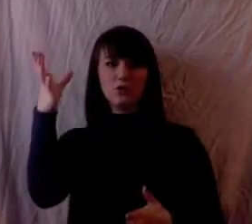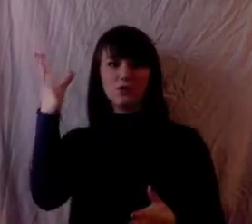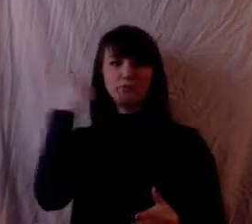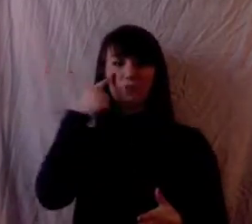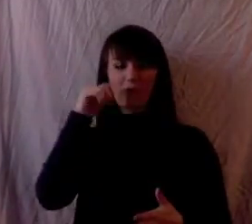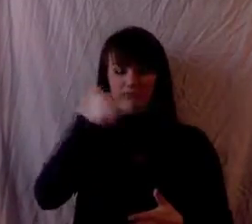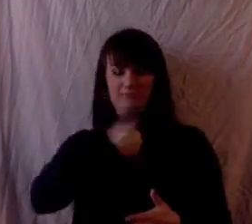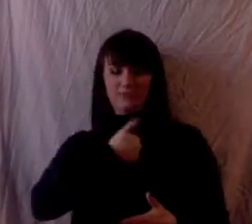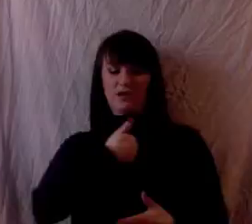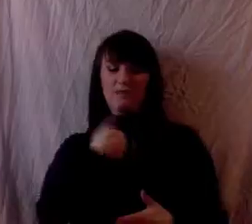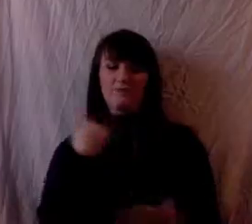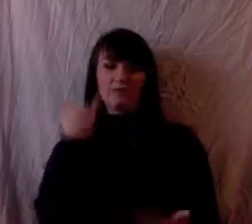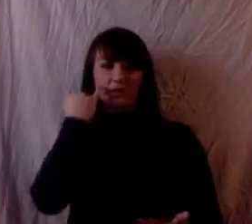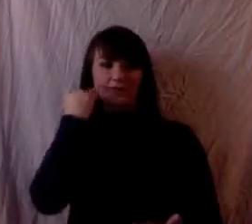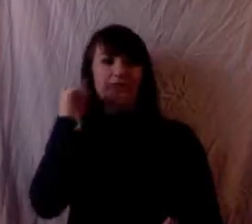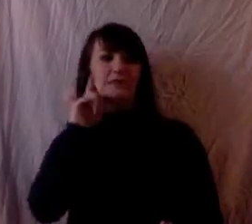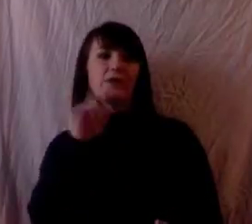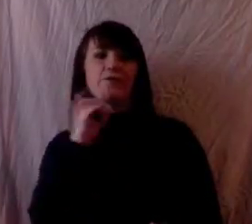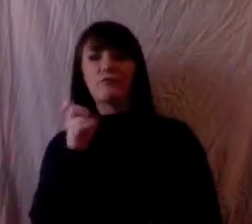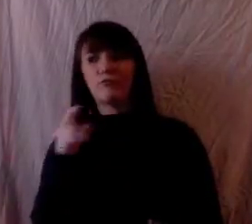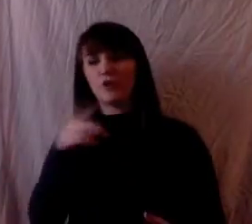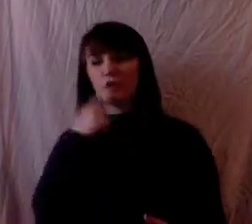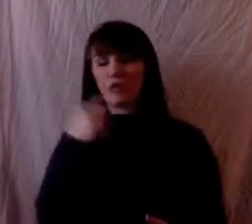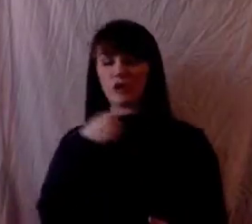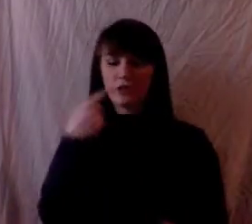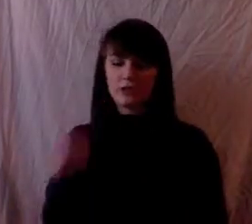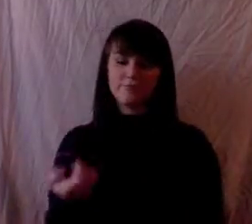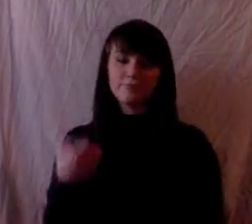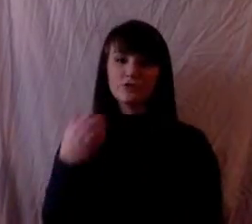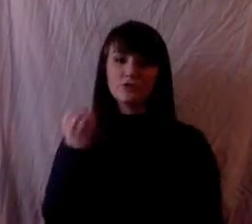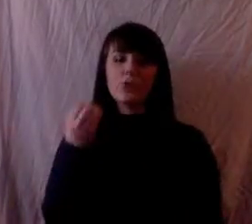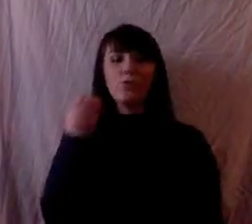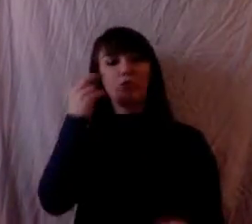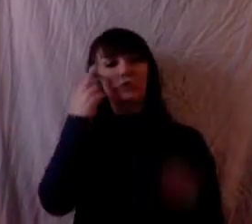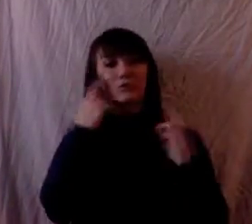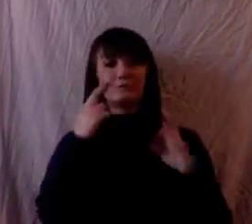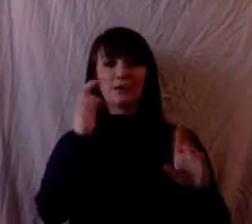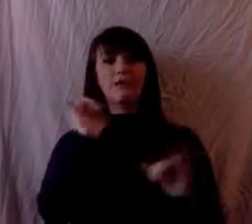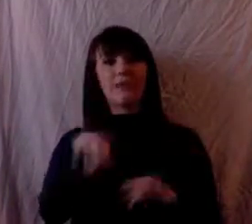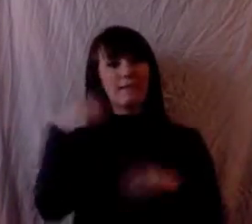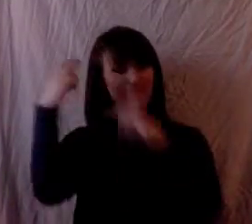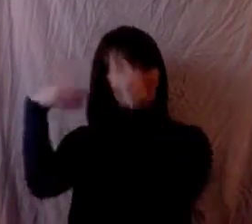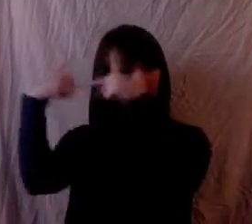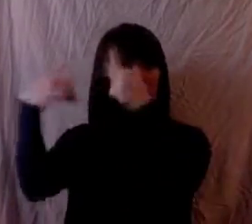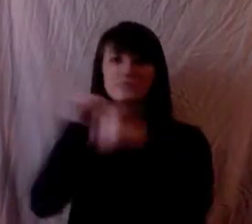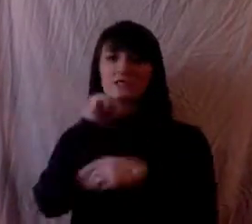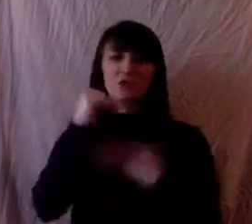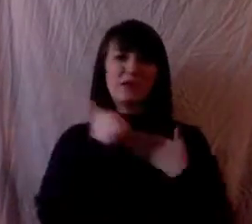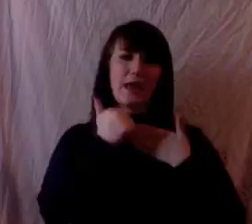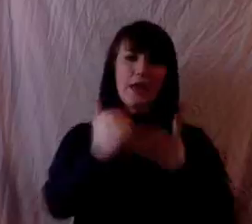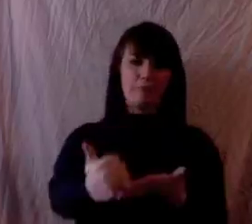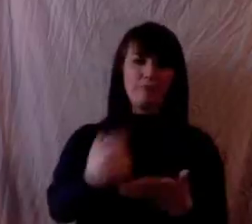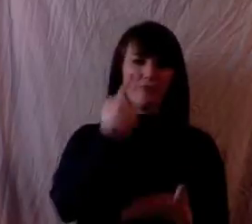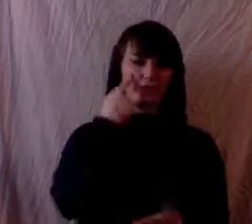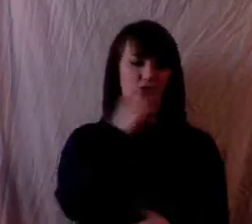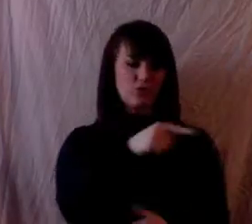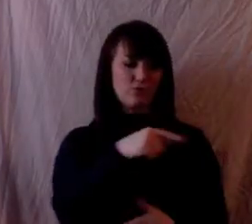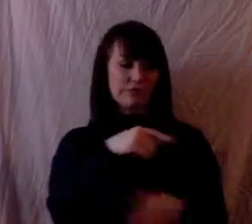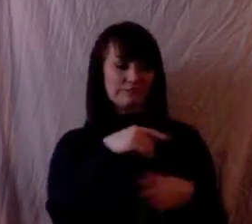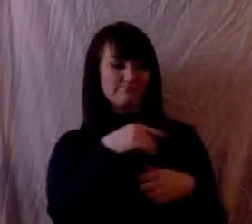or hearing, is saying. And so please be respectful of that process. It's not real helpful to try and help the interpreter, primarily because